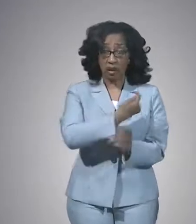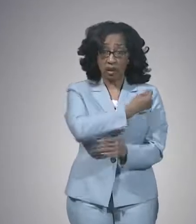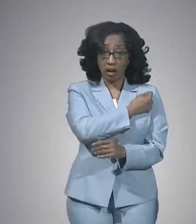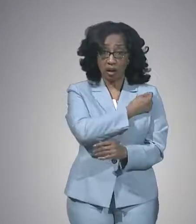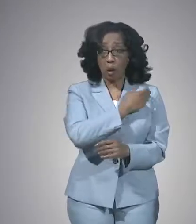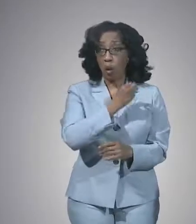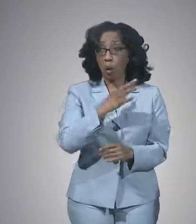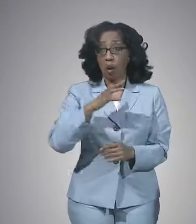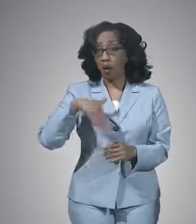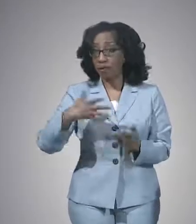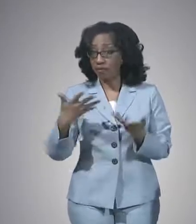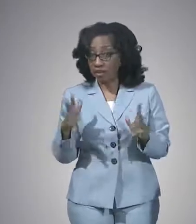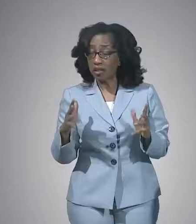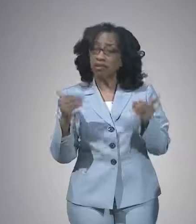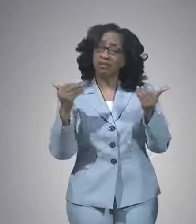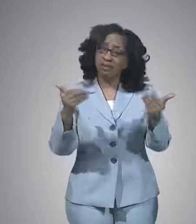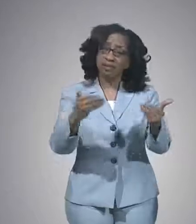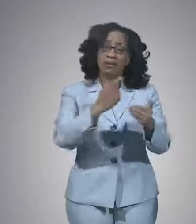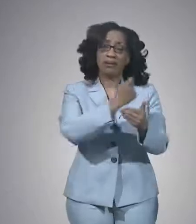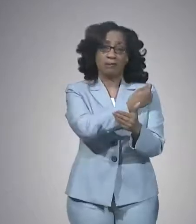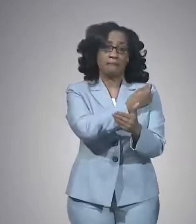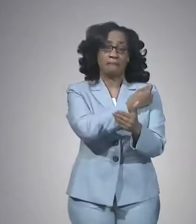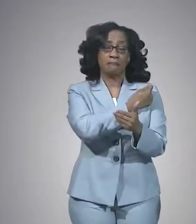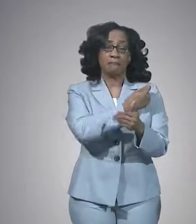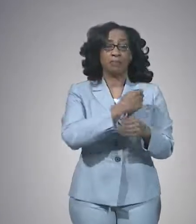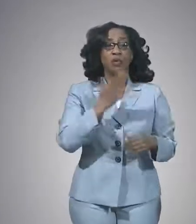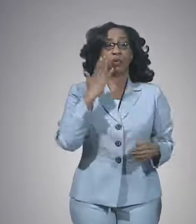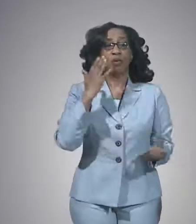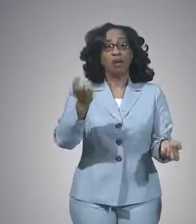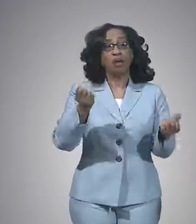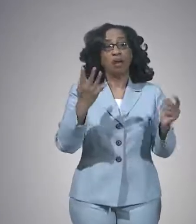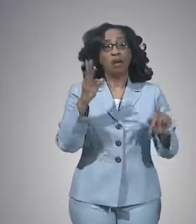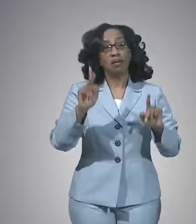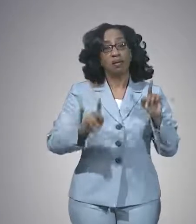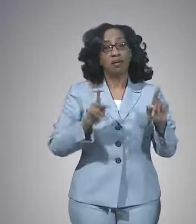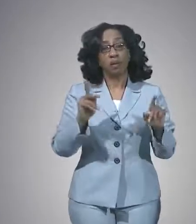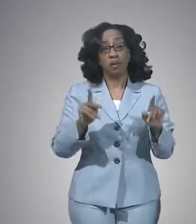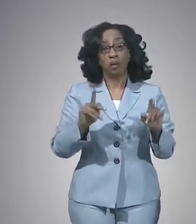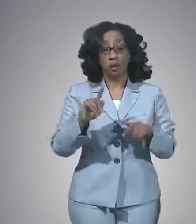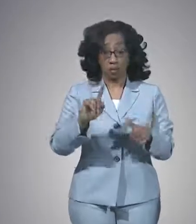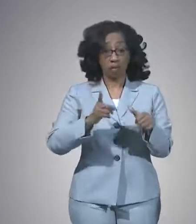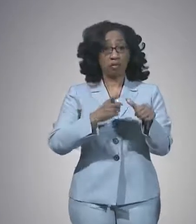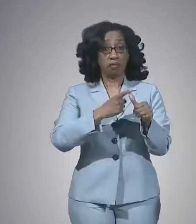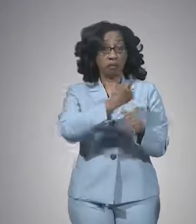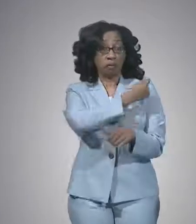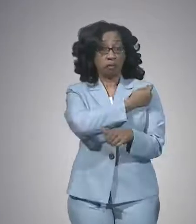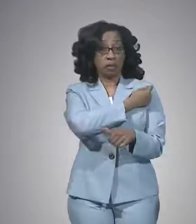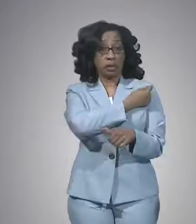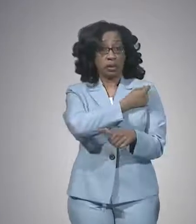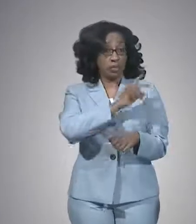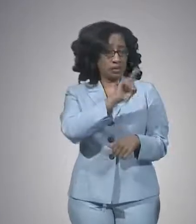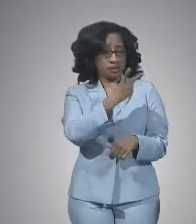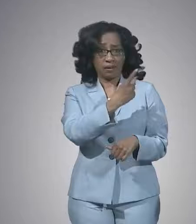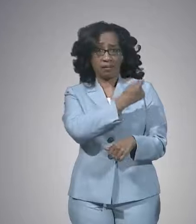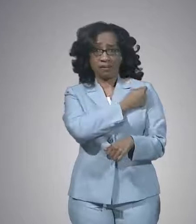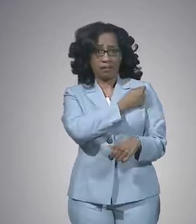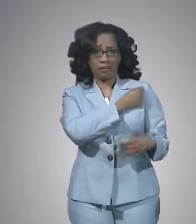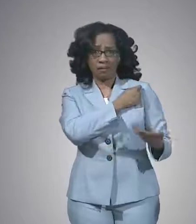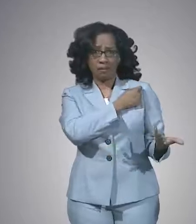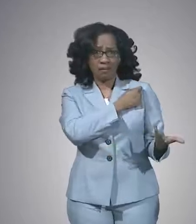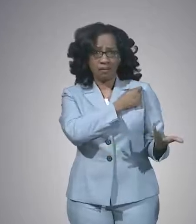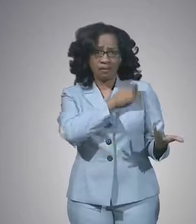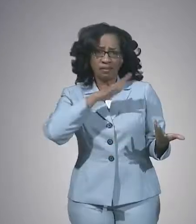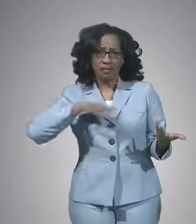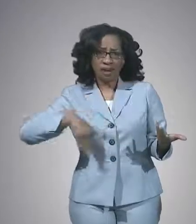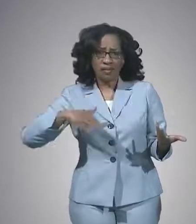not completed it. We know that there's a good percentage of people who got their first dose but have not received their second dose. This